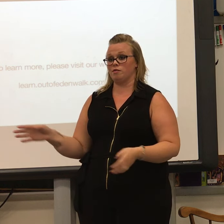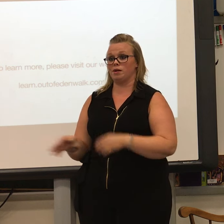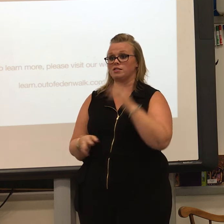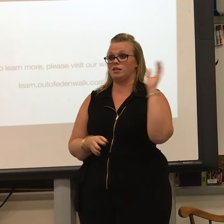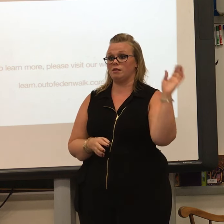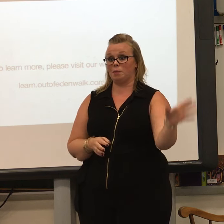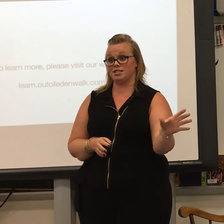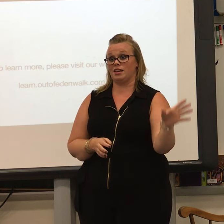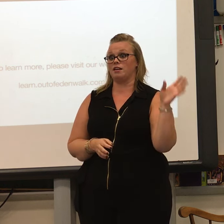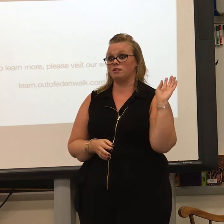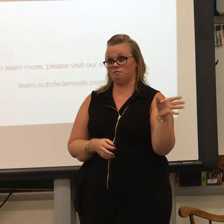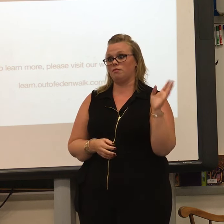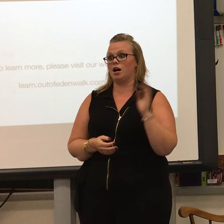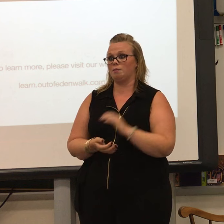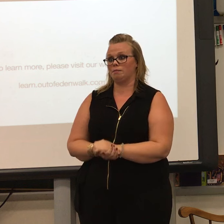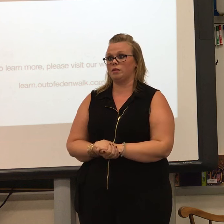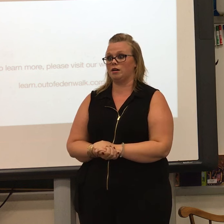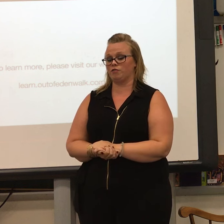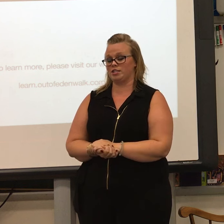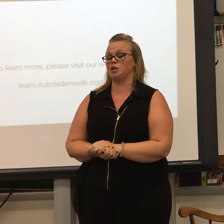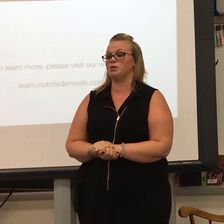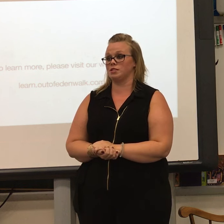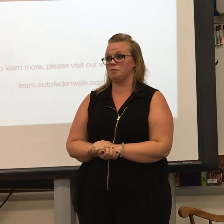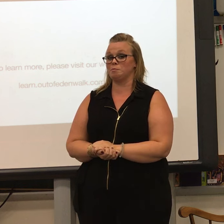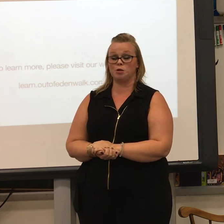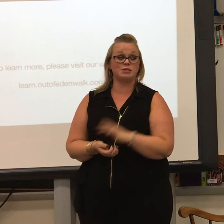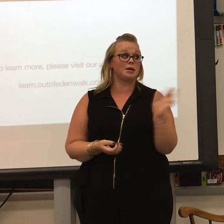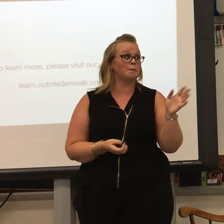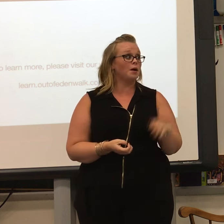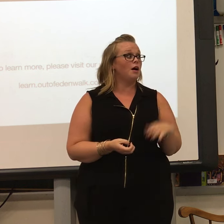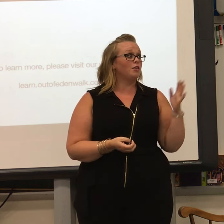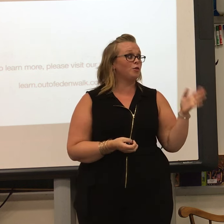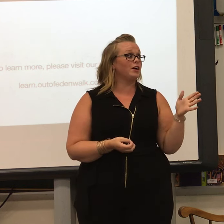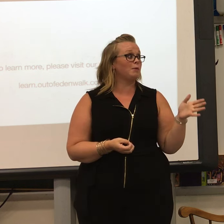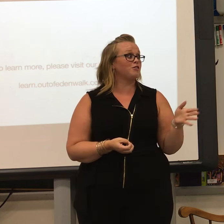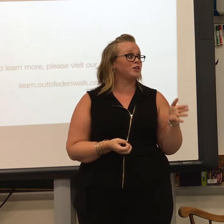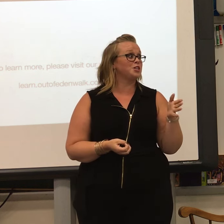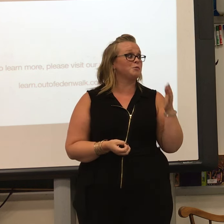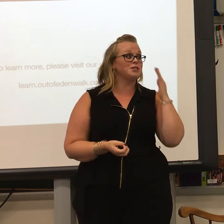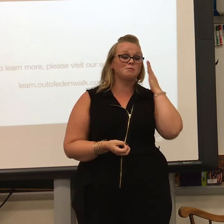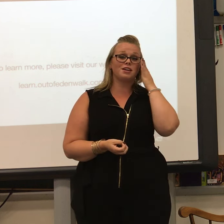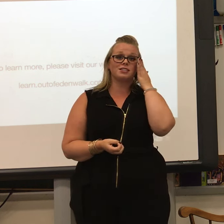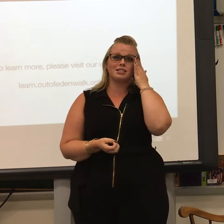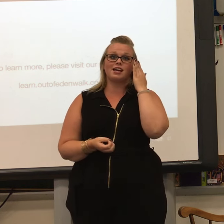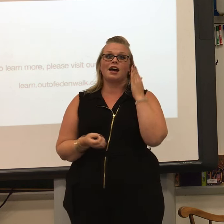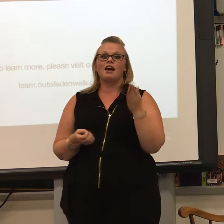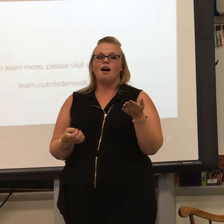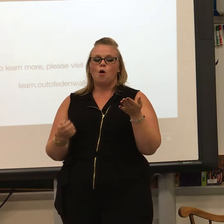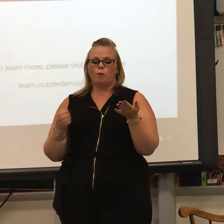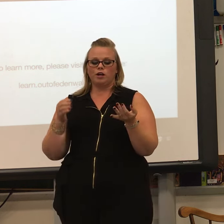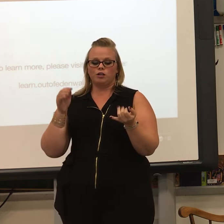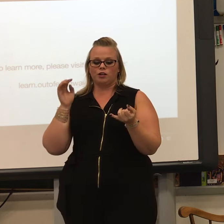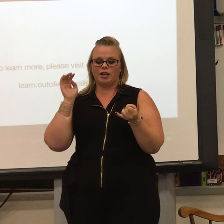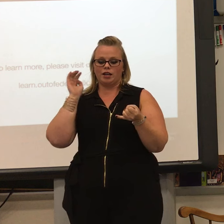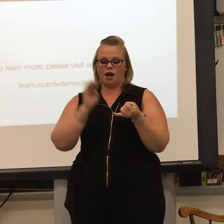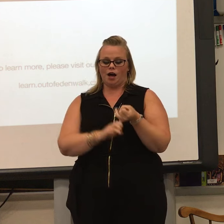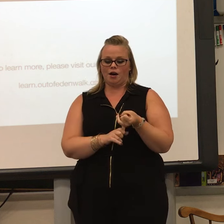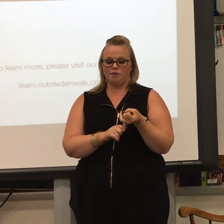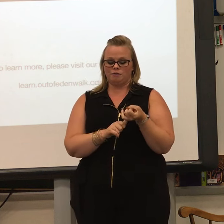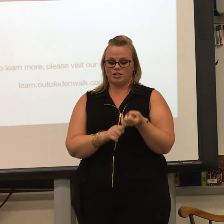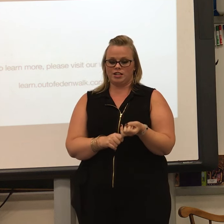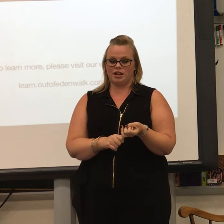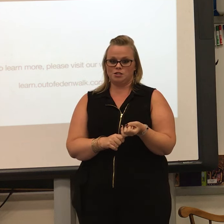cost of the bus and the Frontier Museum. Cool thing about the Frontier Museum is that we are